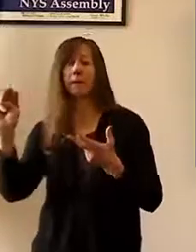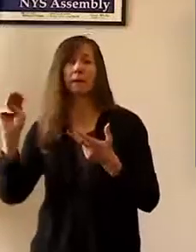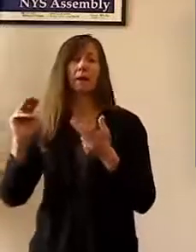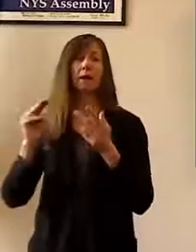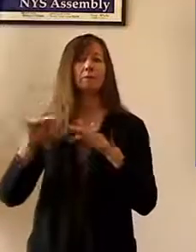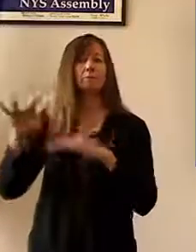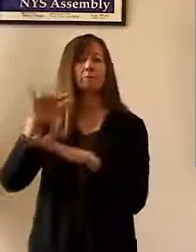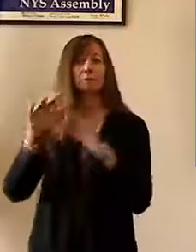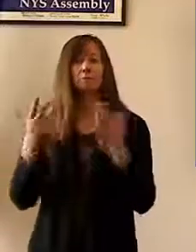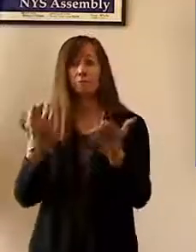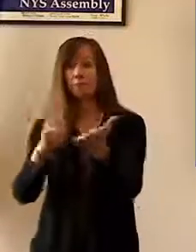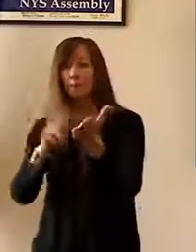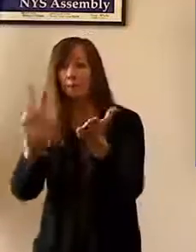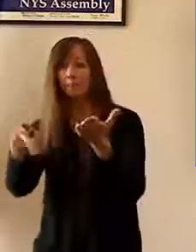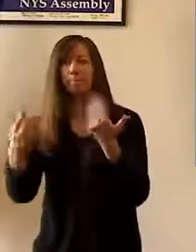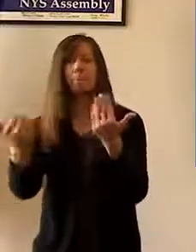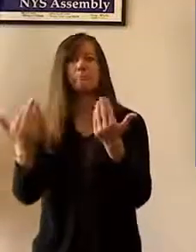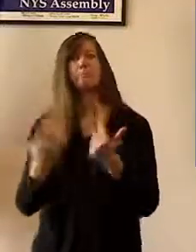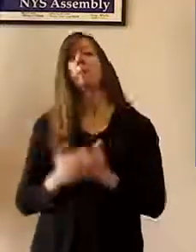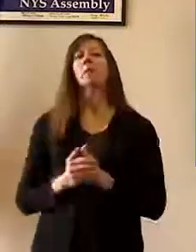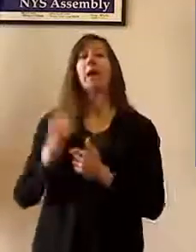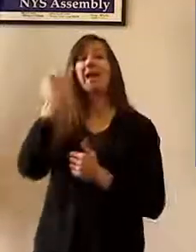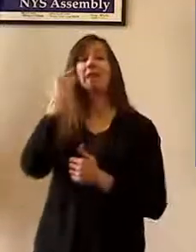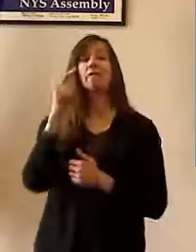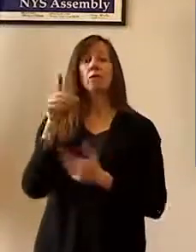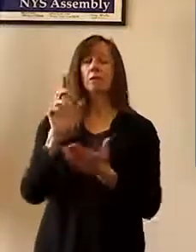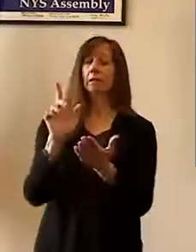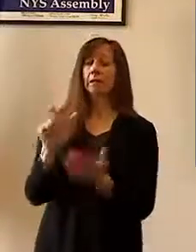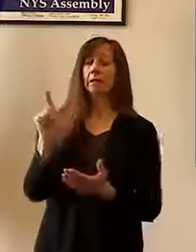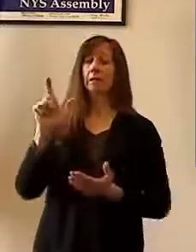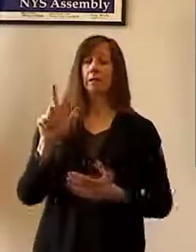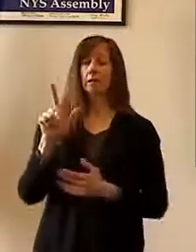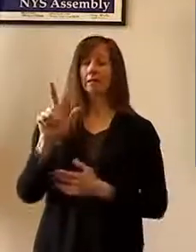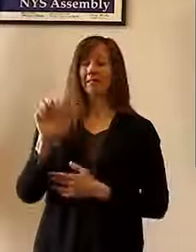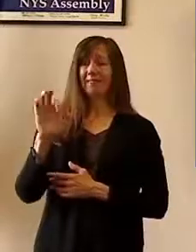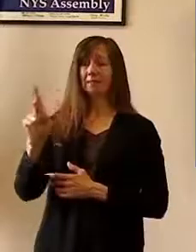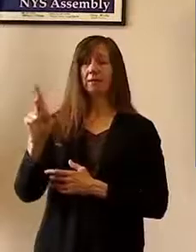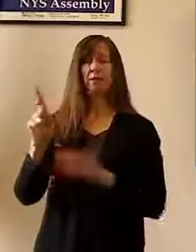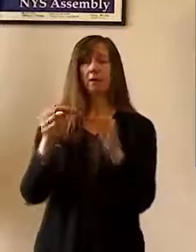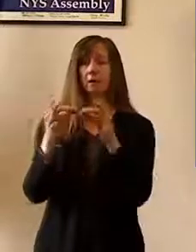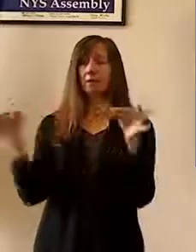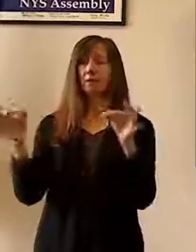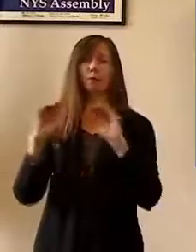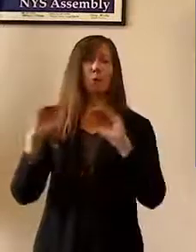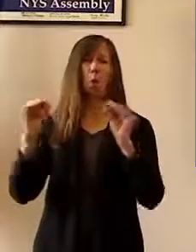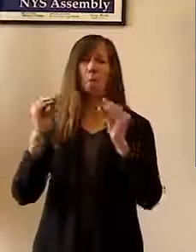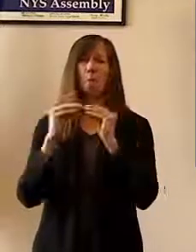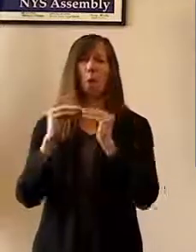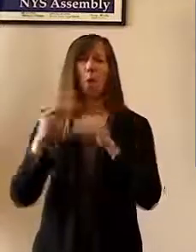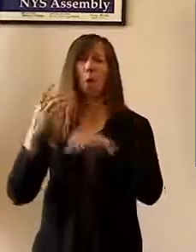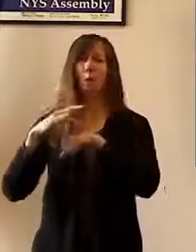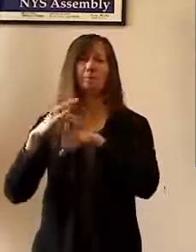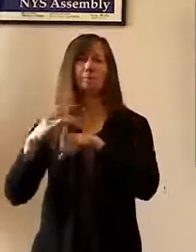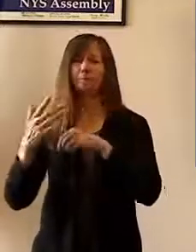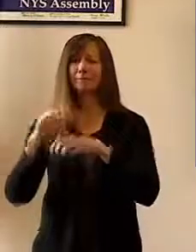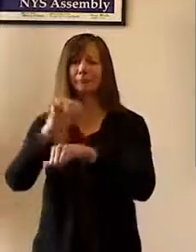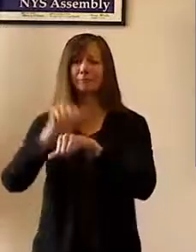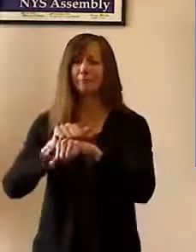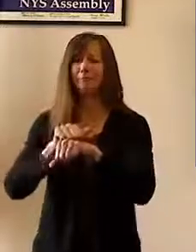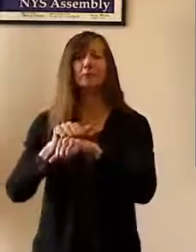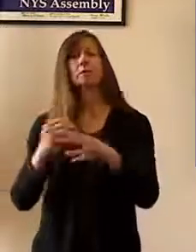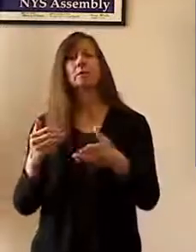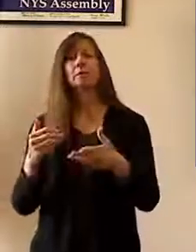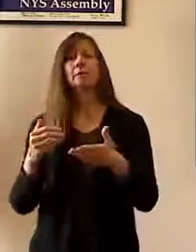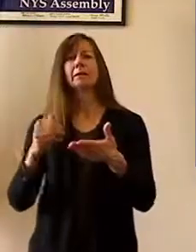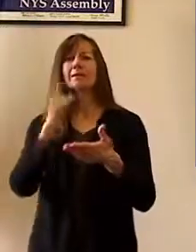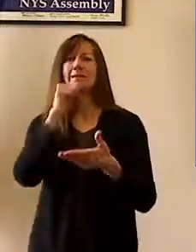link, if it comes up that there's no longer appointments, that isn't a failure of anyone. It meant that we filled them up, that they were available for a period